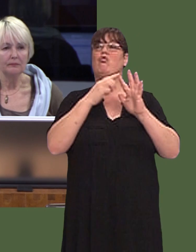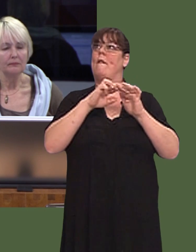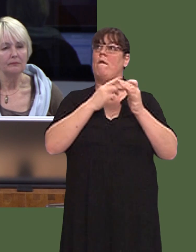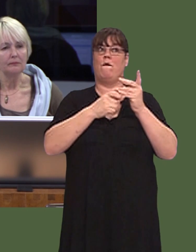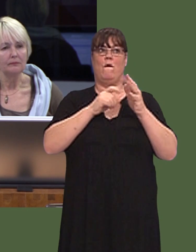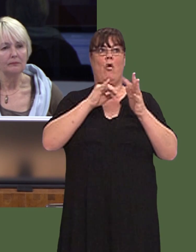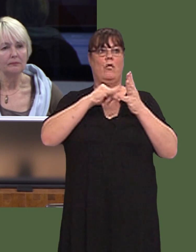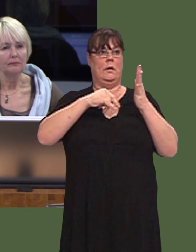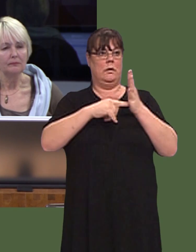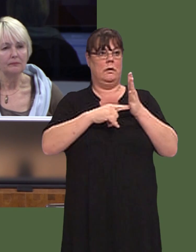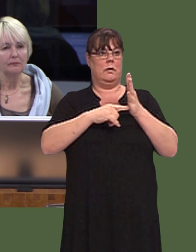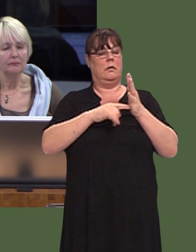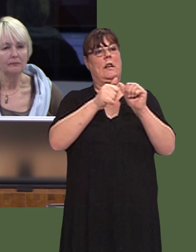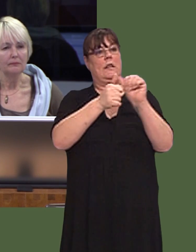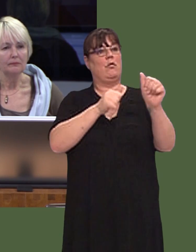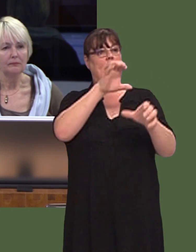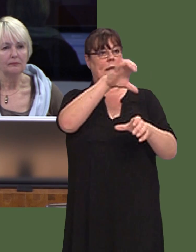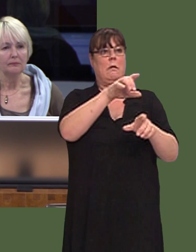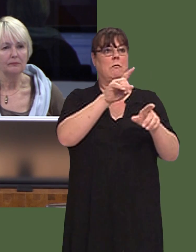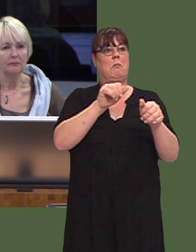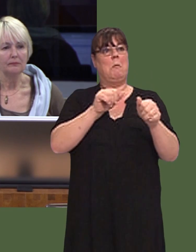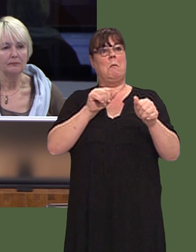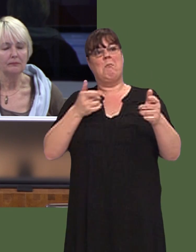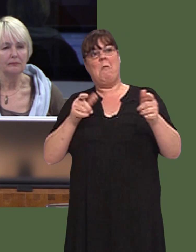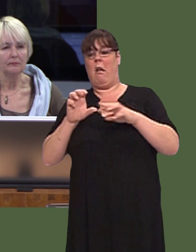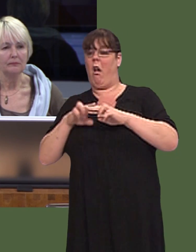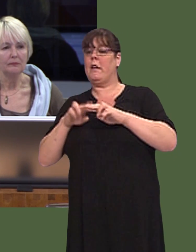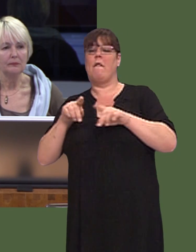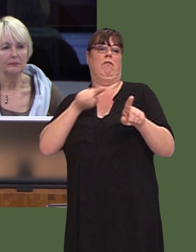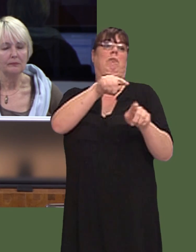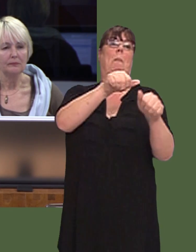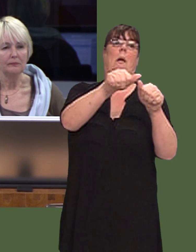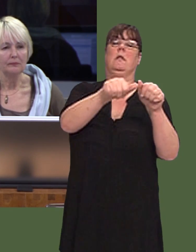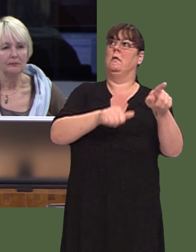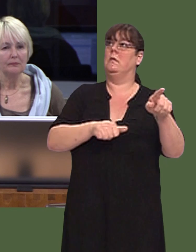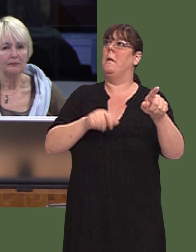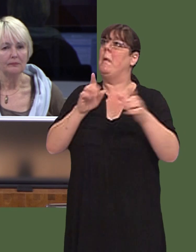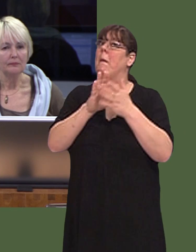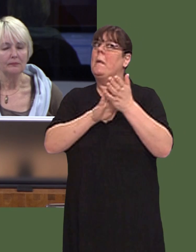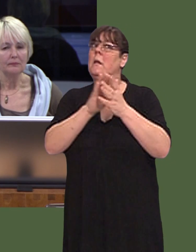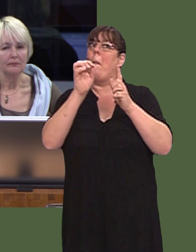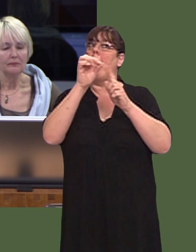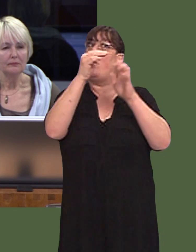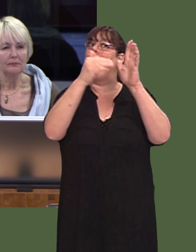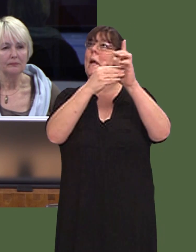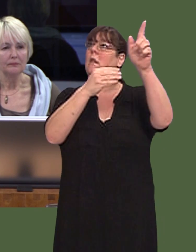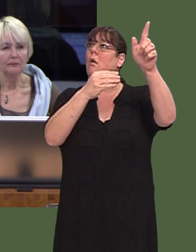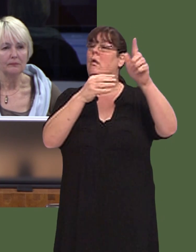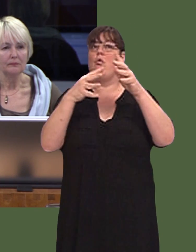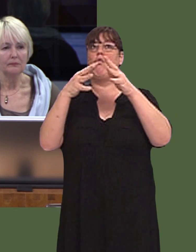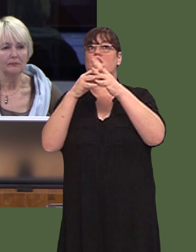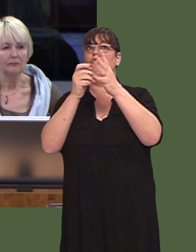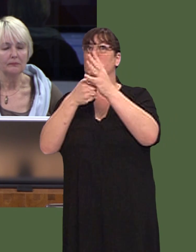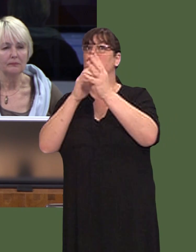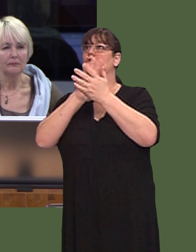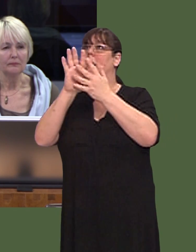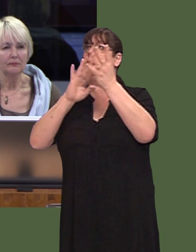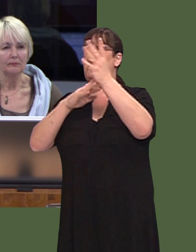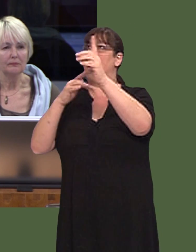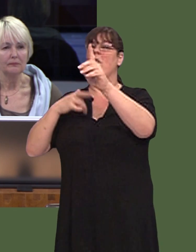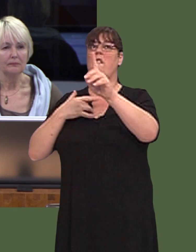consultation, it's a non-consultation. Does he agree with Michaela Bellows, who's leading the people who are against this proposal, when she says that Welsh